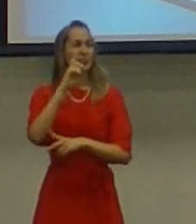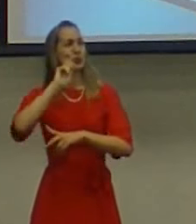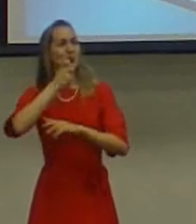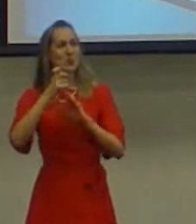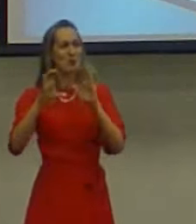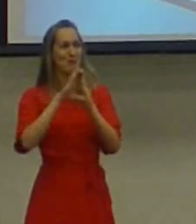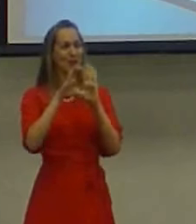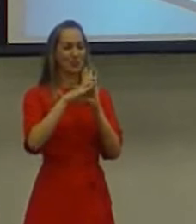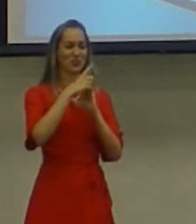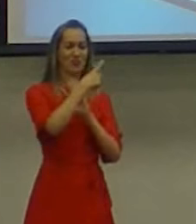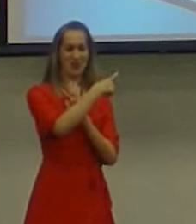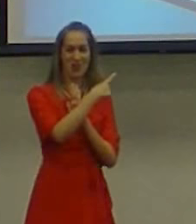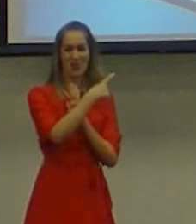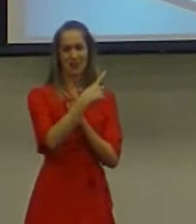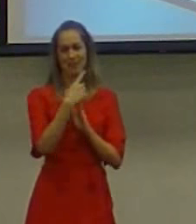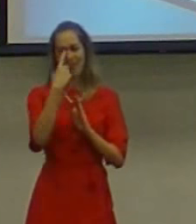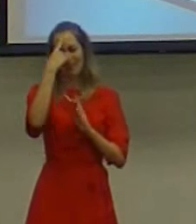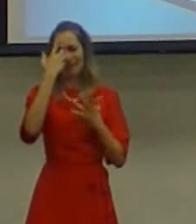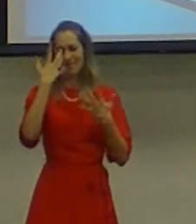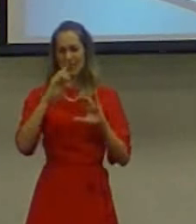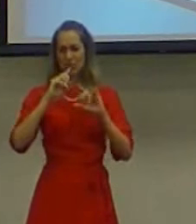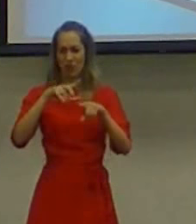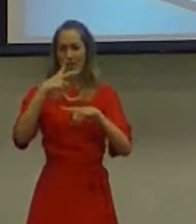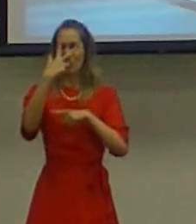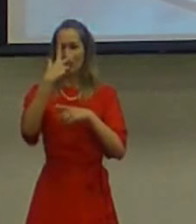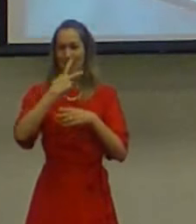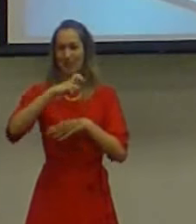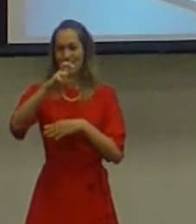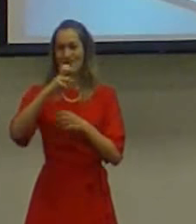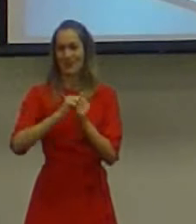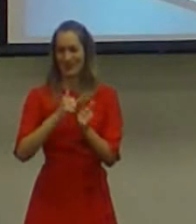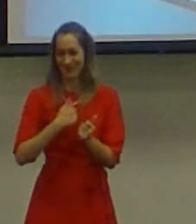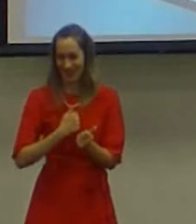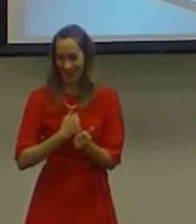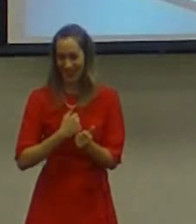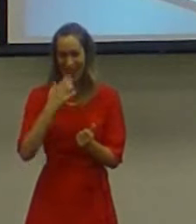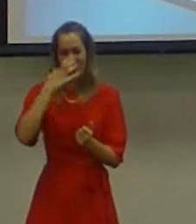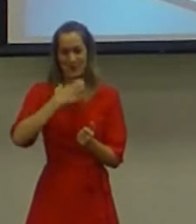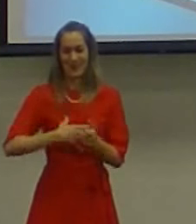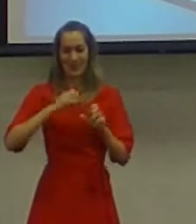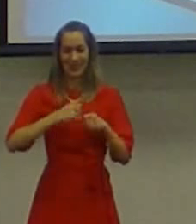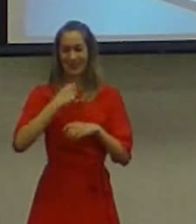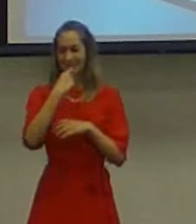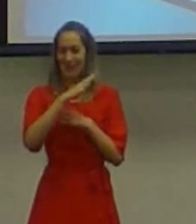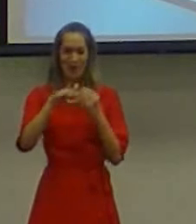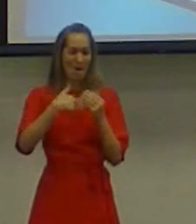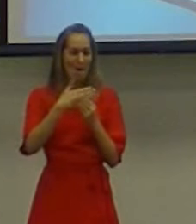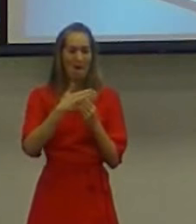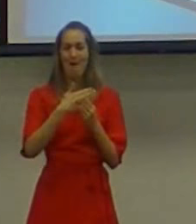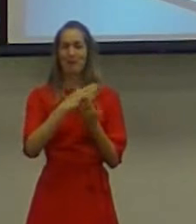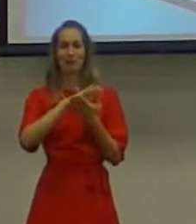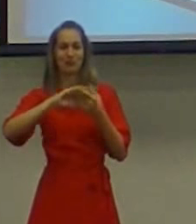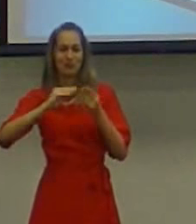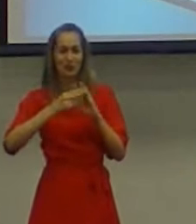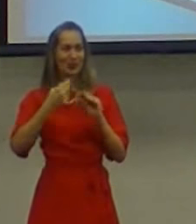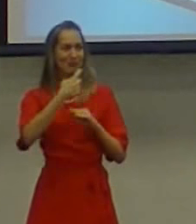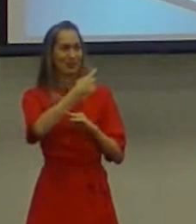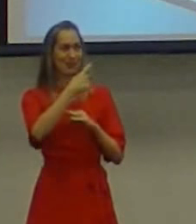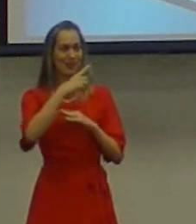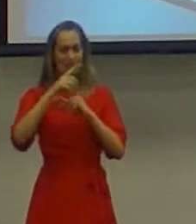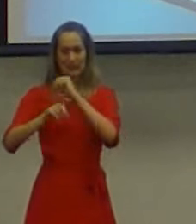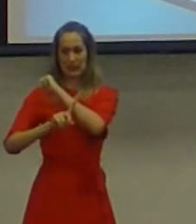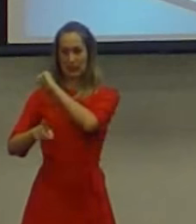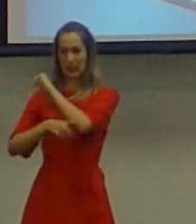she's just gone on, I think she's already been on 3 trips with me. And I wish I had time to tell you these stories. This story, here she is at the dump. You saw